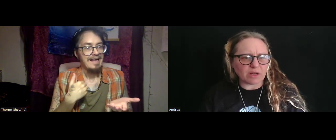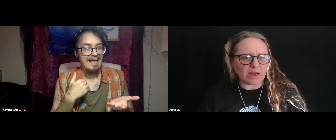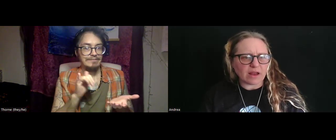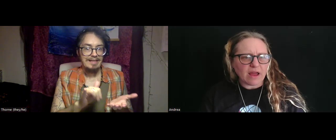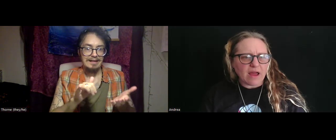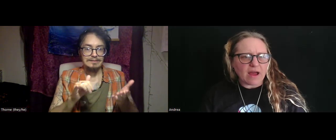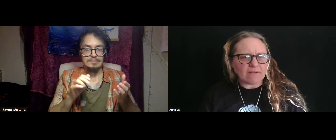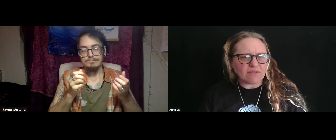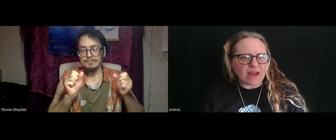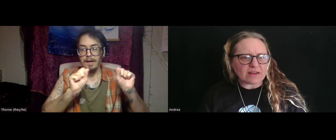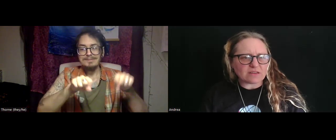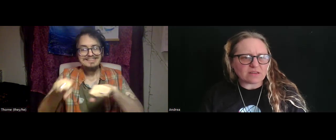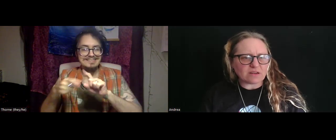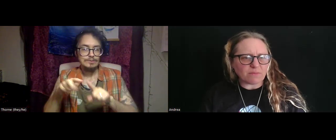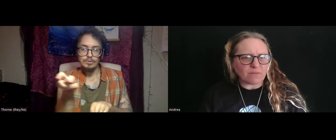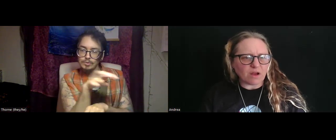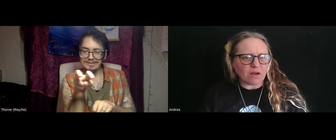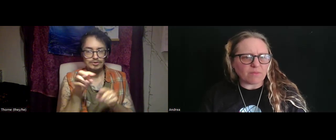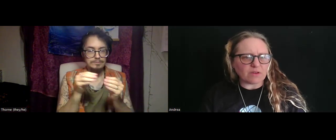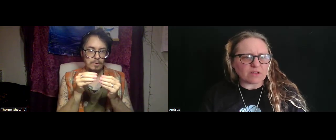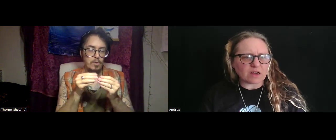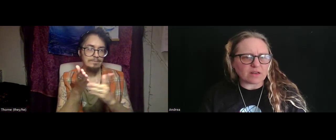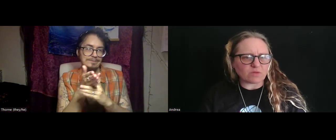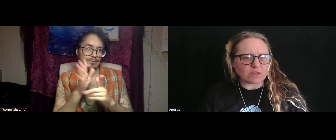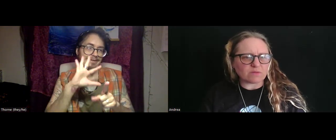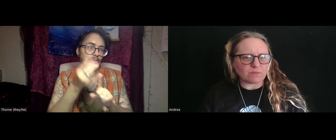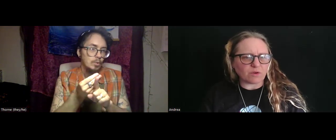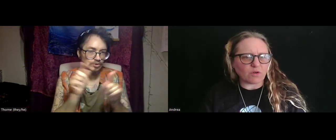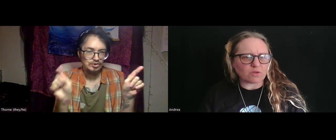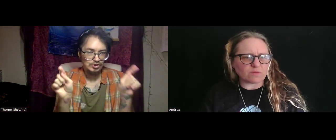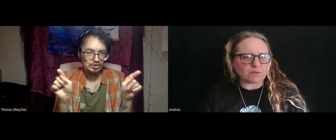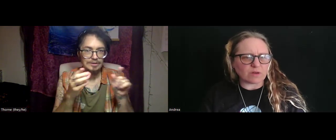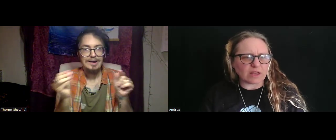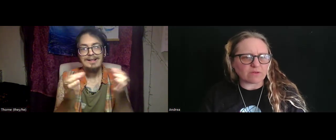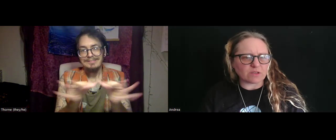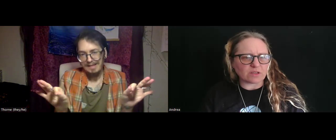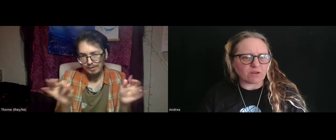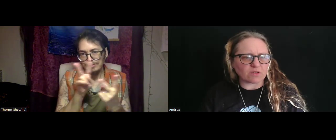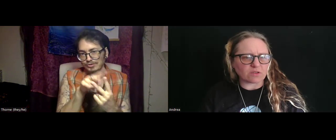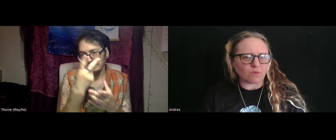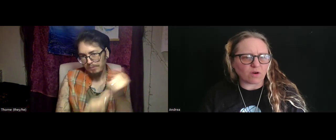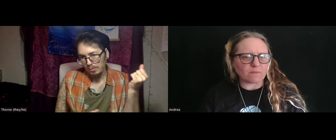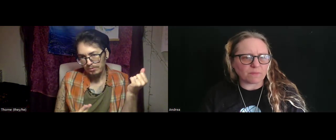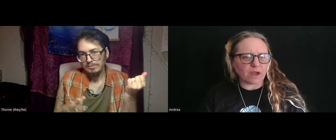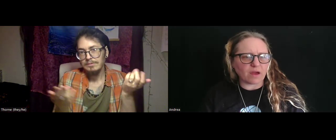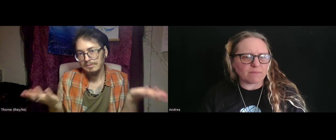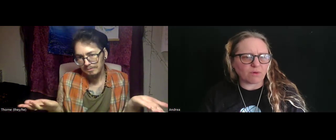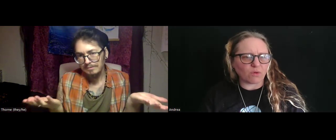Gemini have that ability to kind of code switch between languages and cultures more in